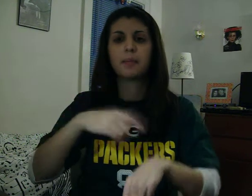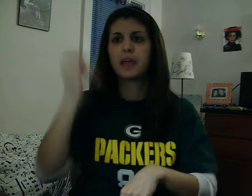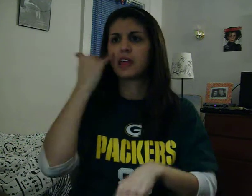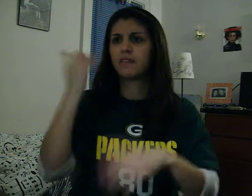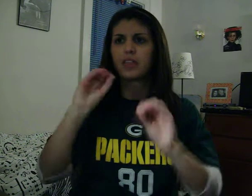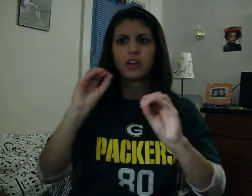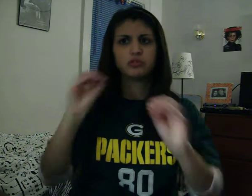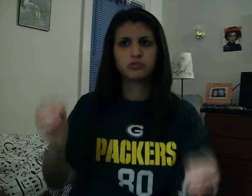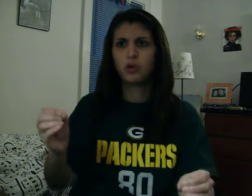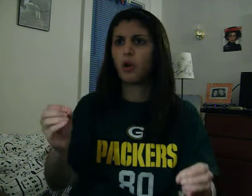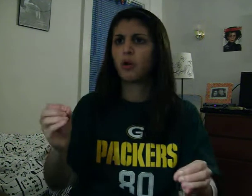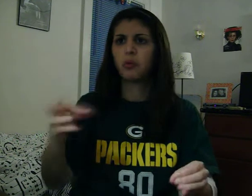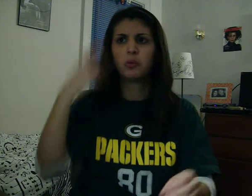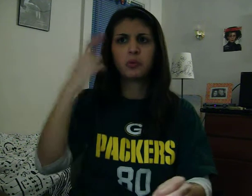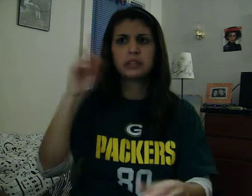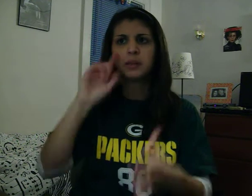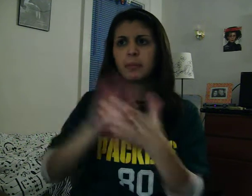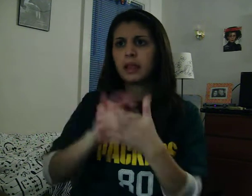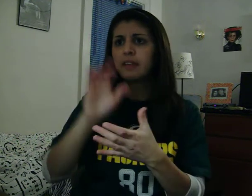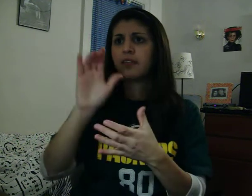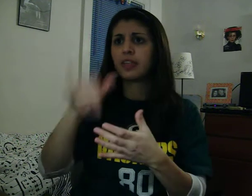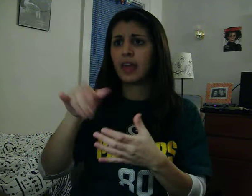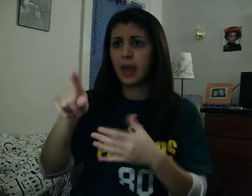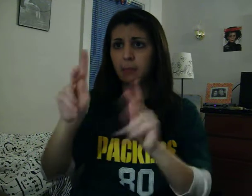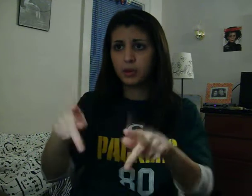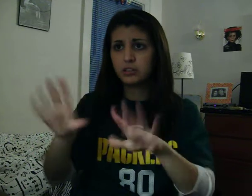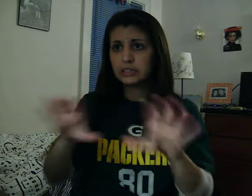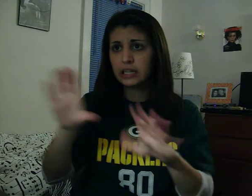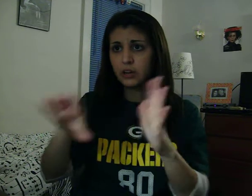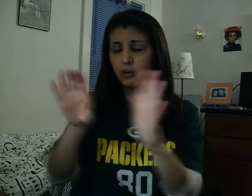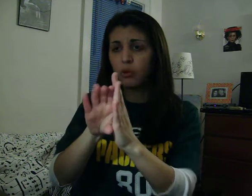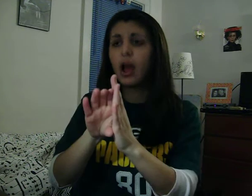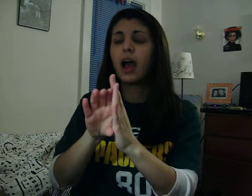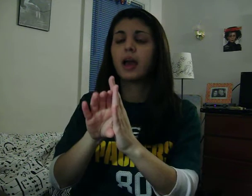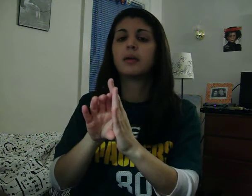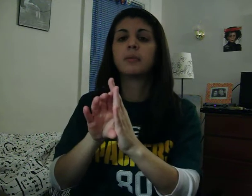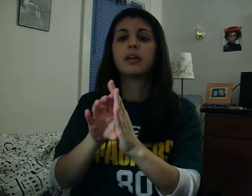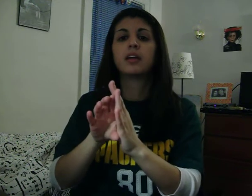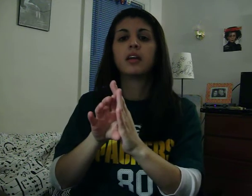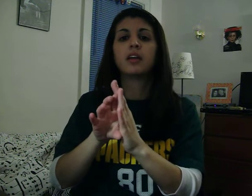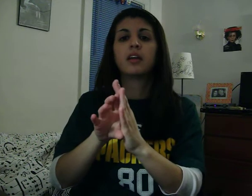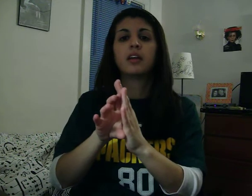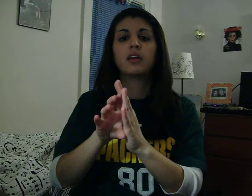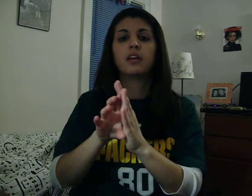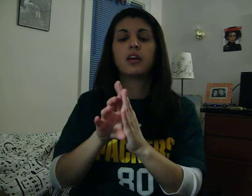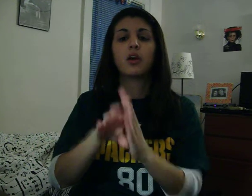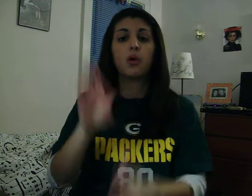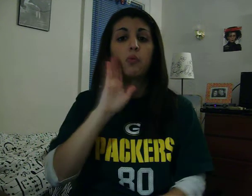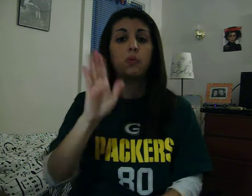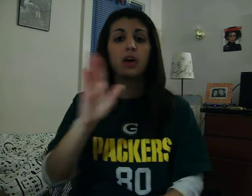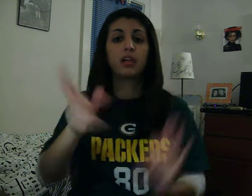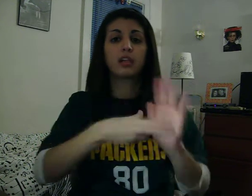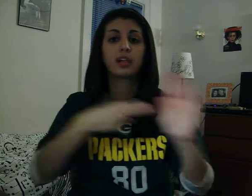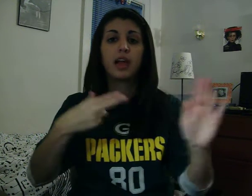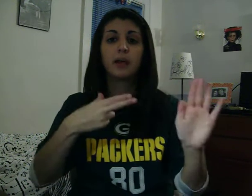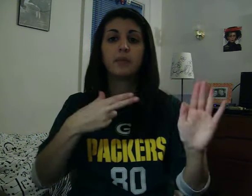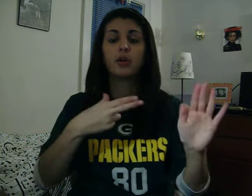to believe, the person can be released, and it's called no paper. The case is then no paper. If